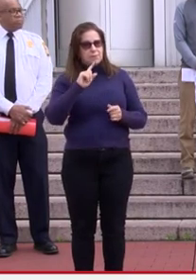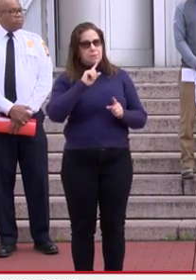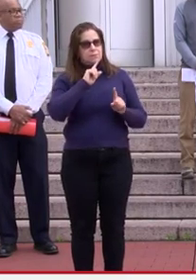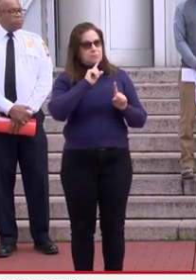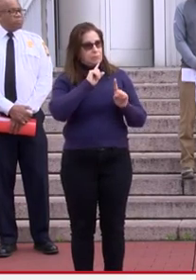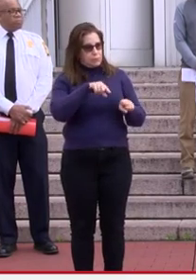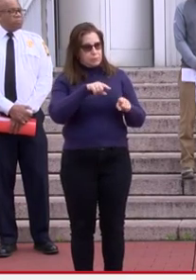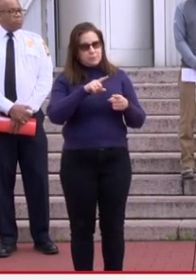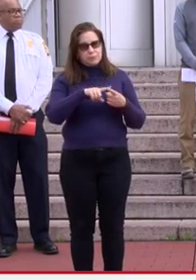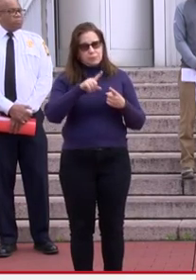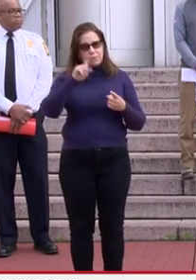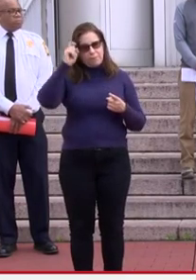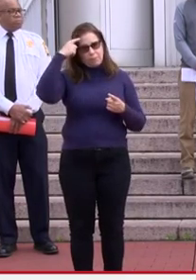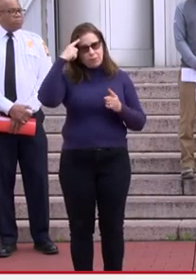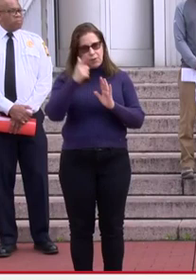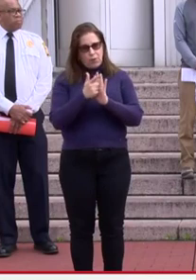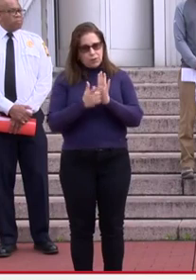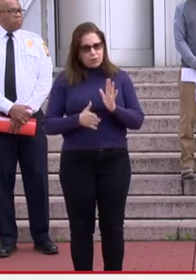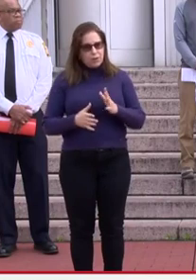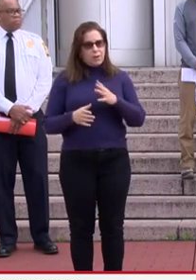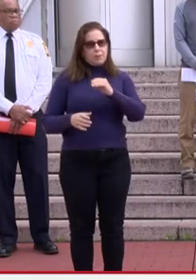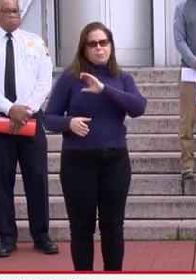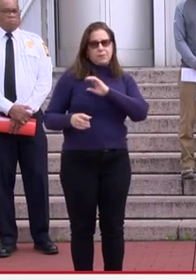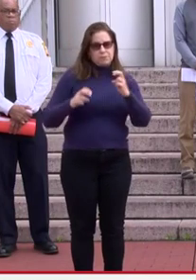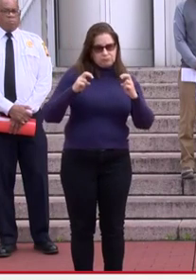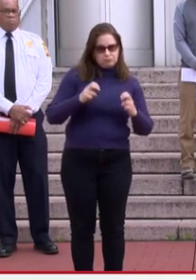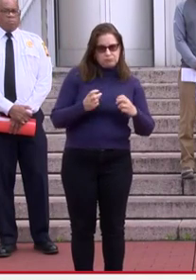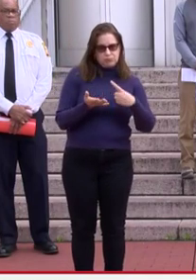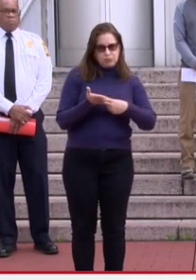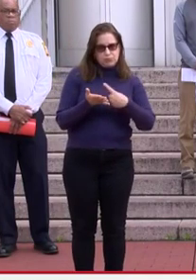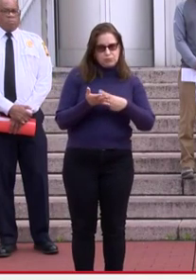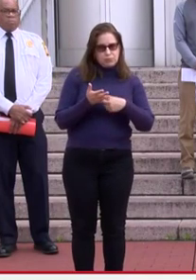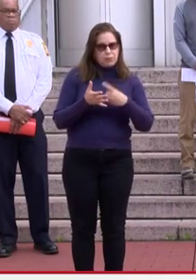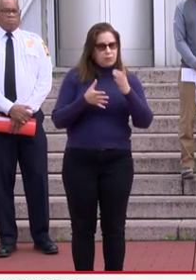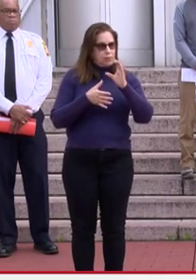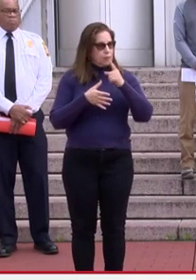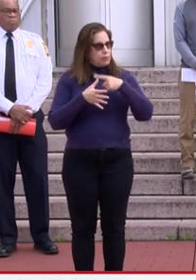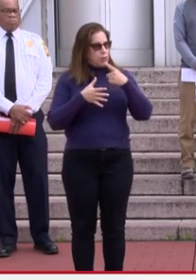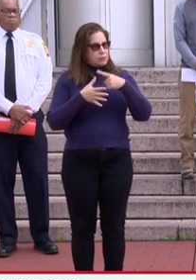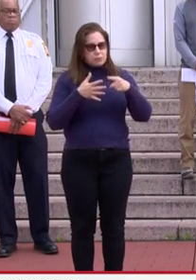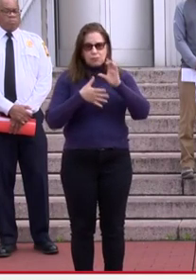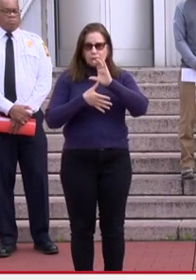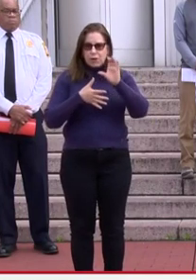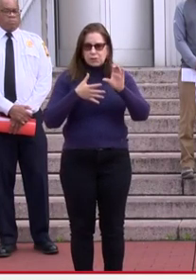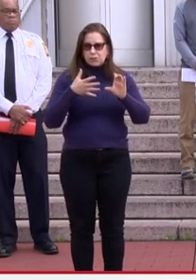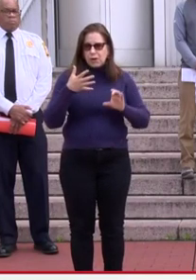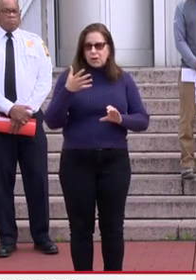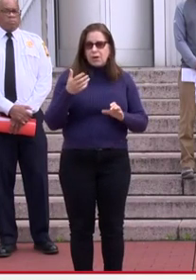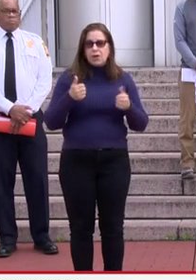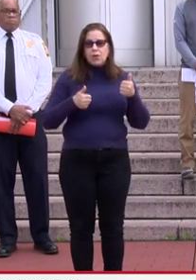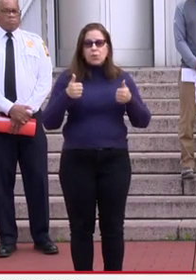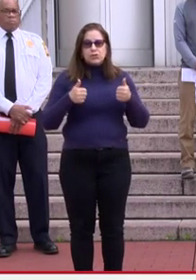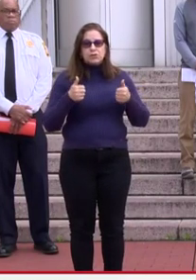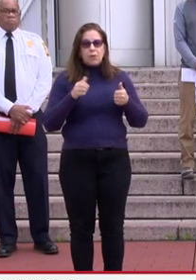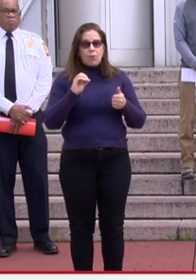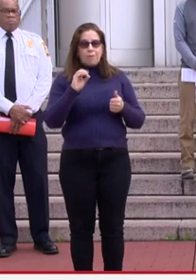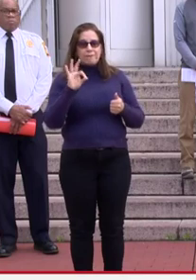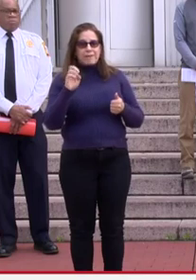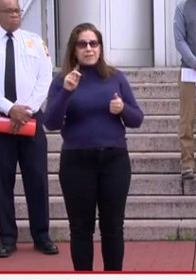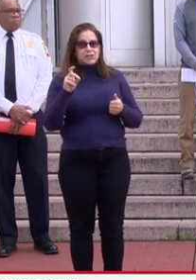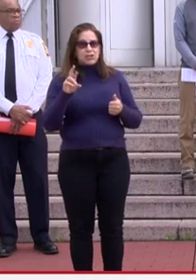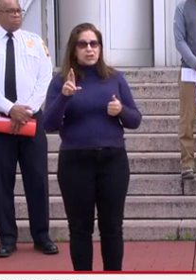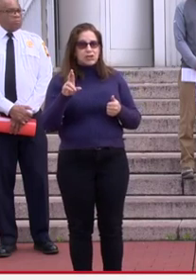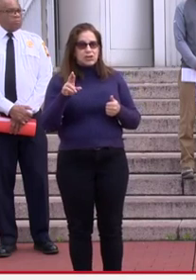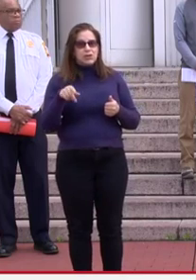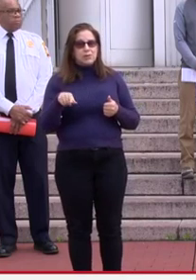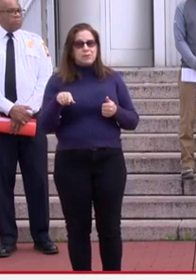and expand the list of offenses that are eligible for citation. So this has been cooperatively agreed upon by the